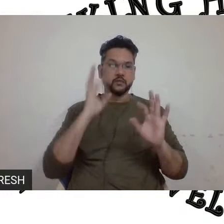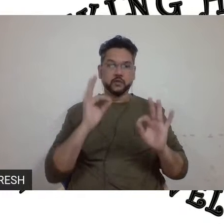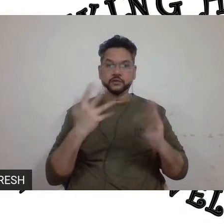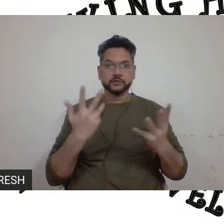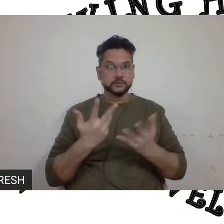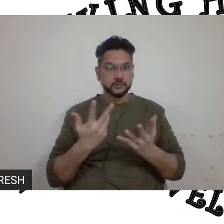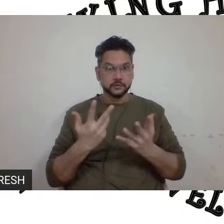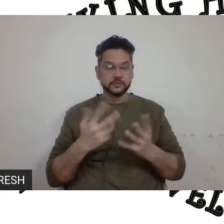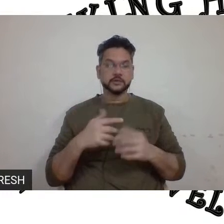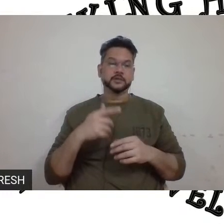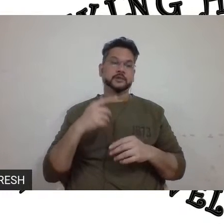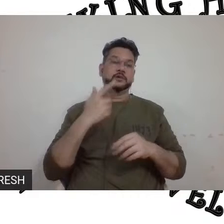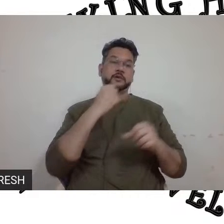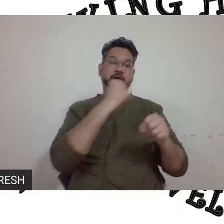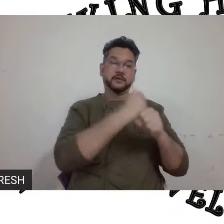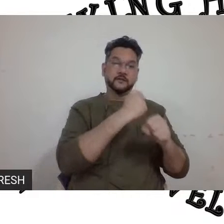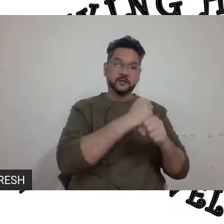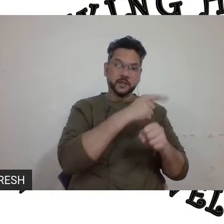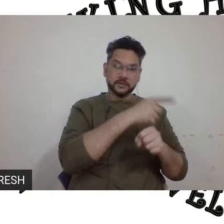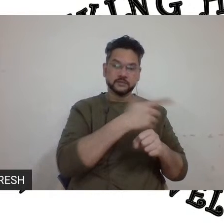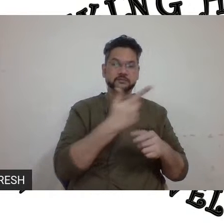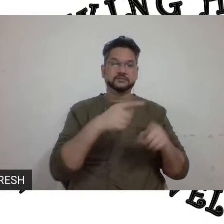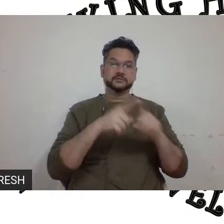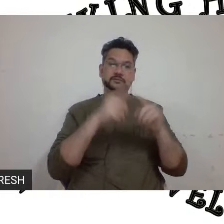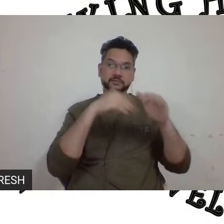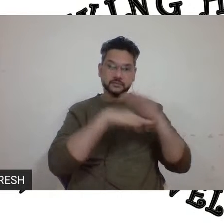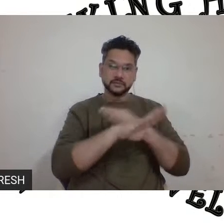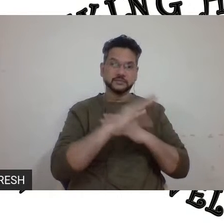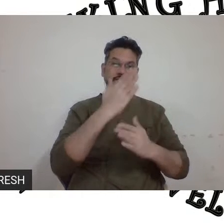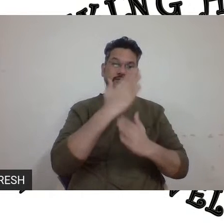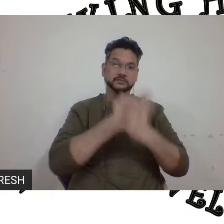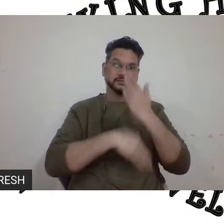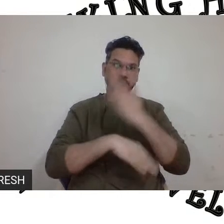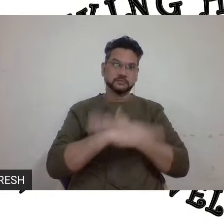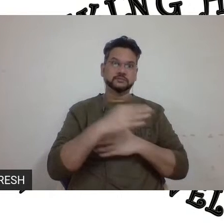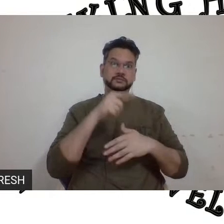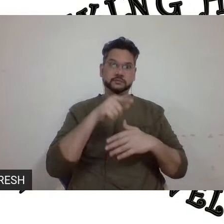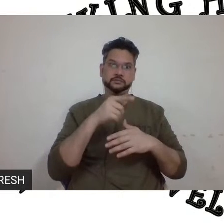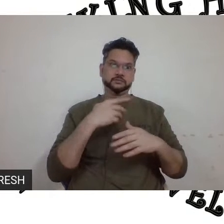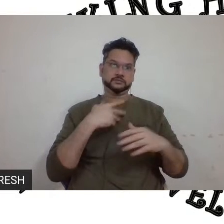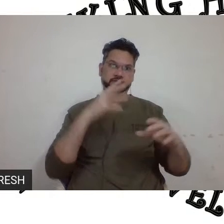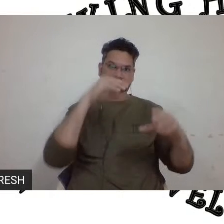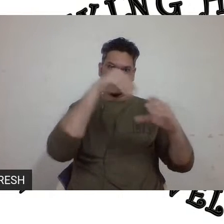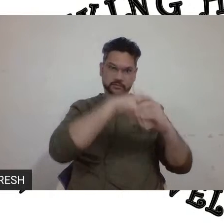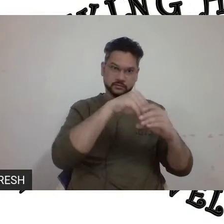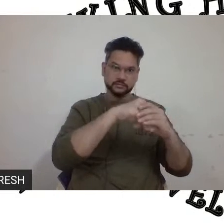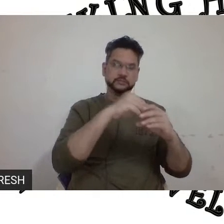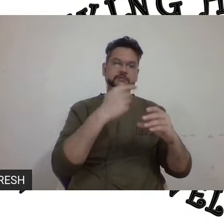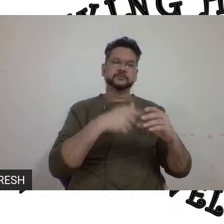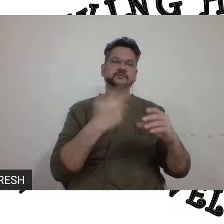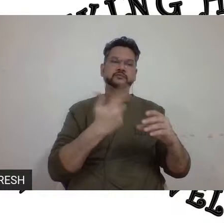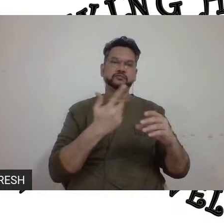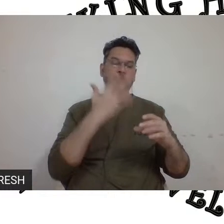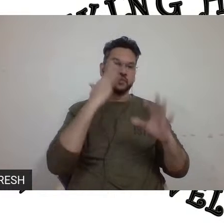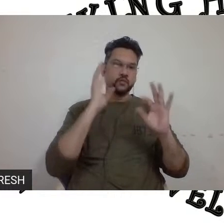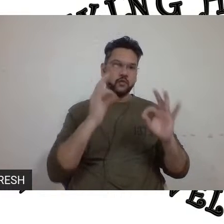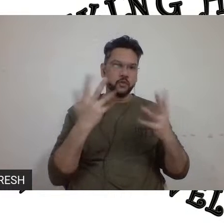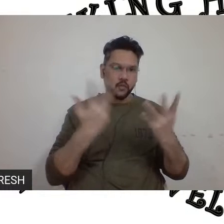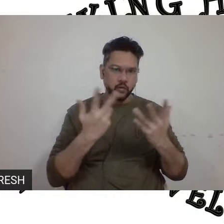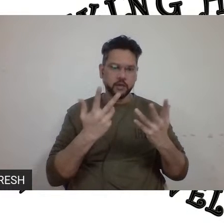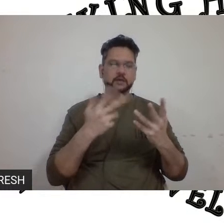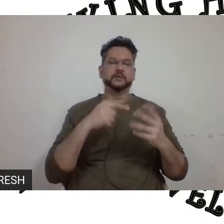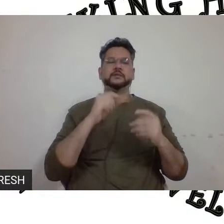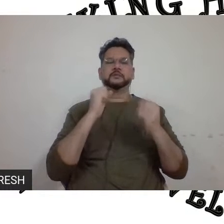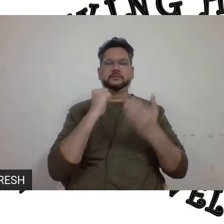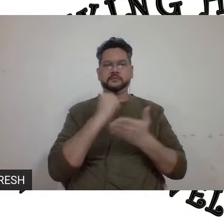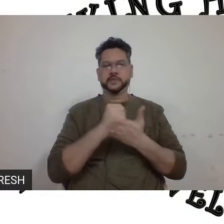and the representation of PWDs in the same is significant, to say the least. So, in